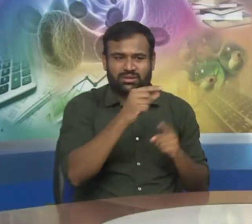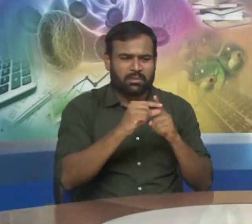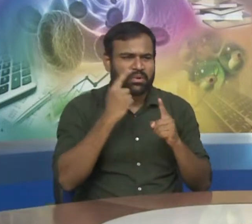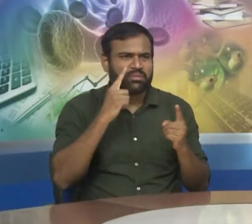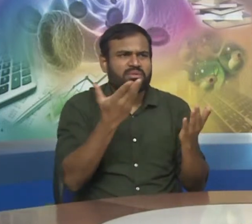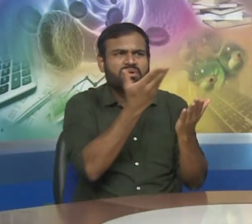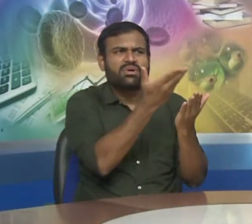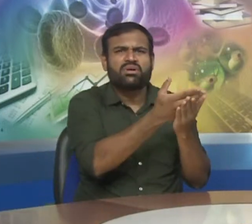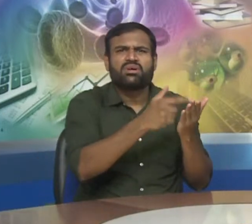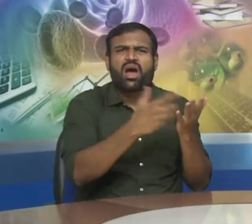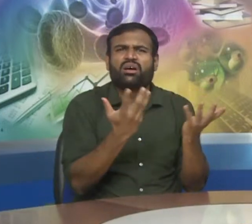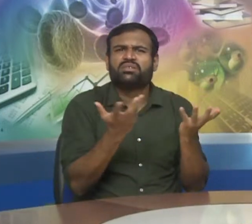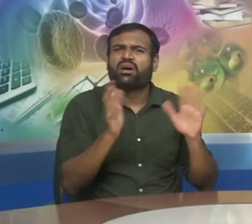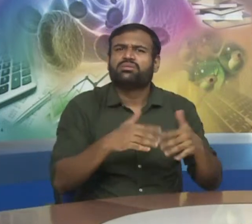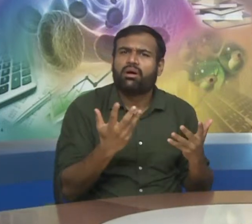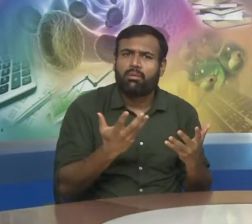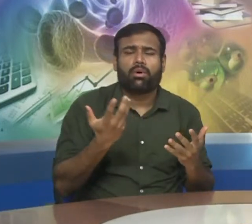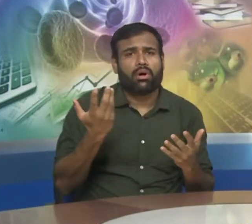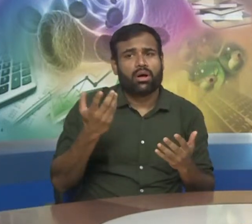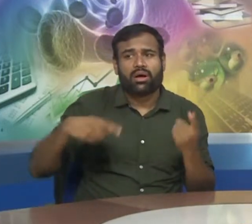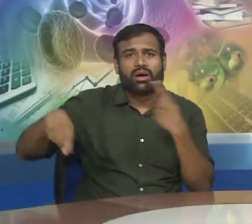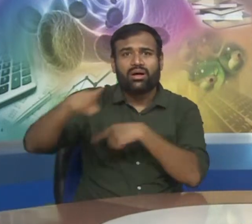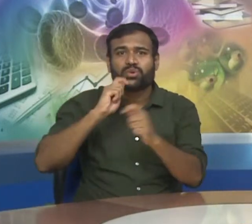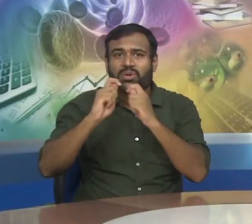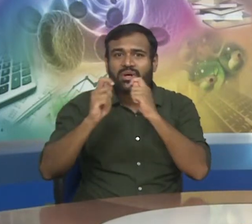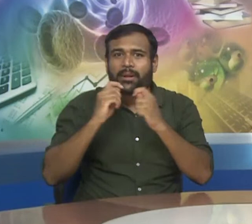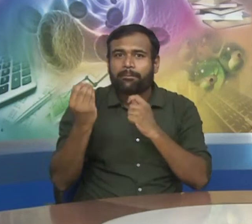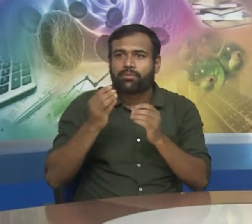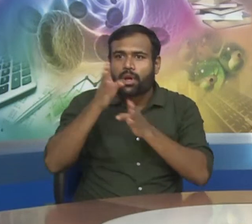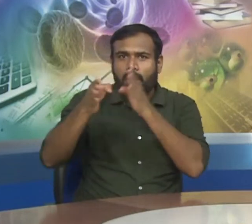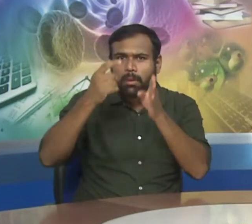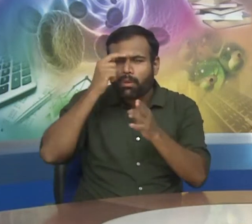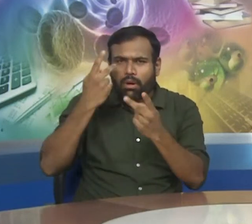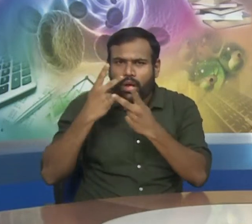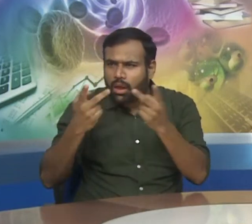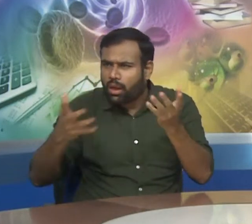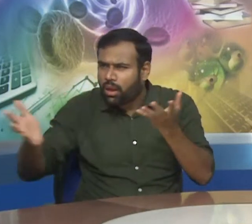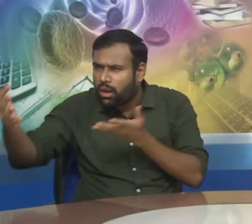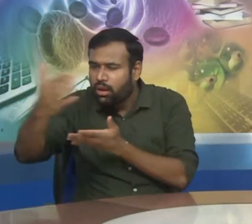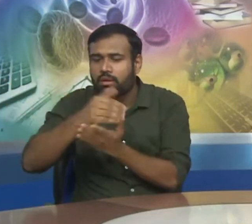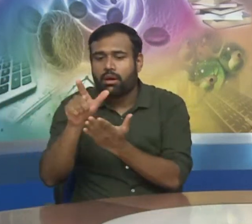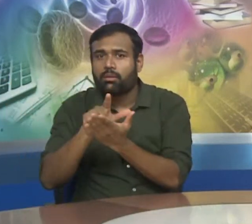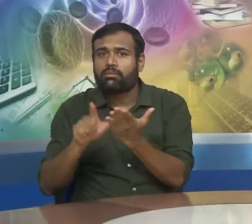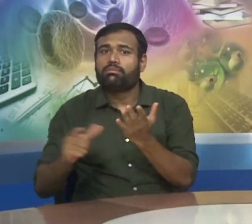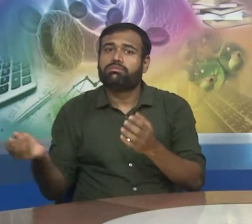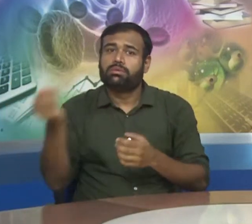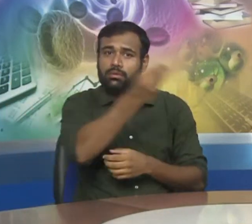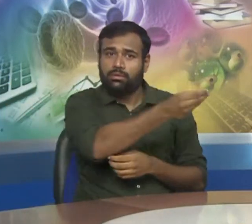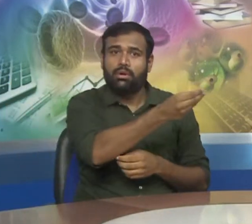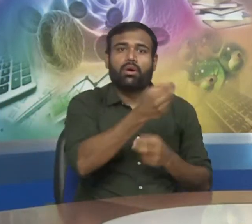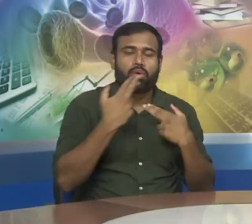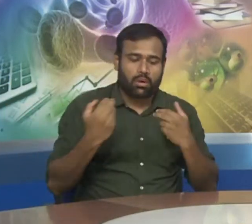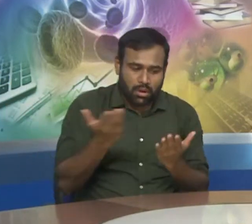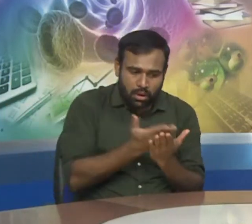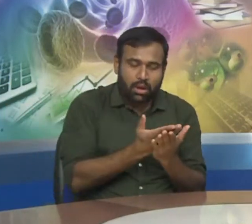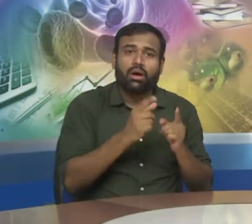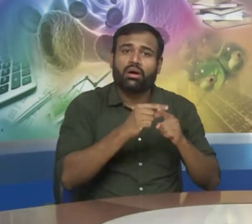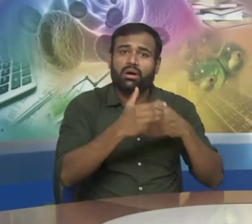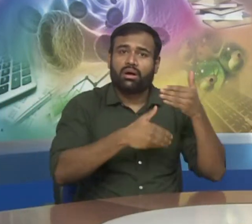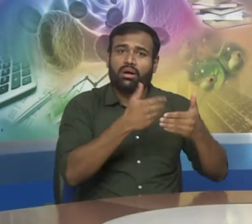The Supreme Court, on the basis of letters received from journalists, lawyers, and social workers, and even